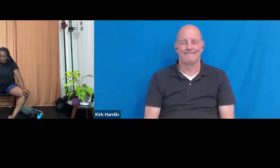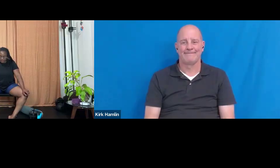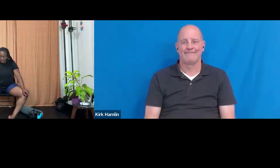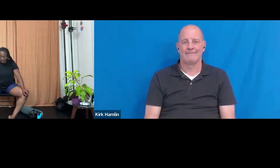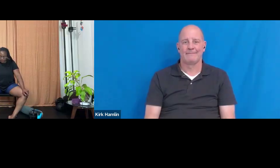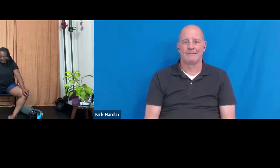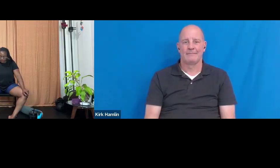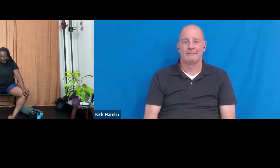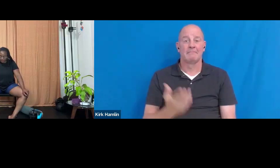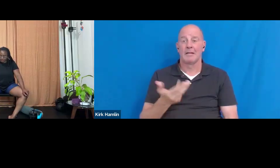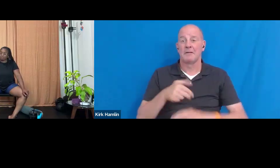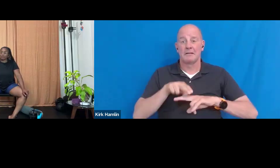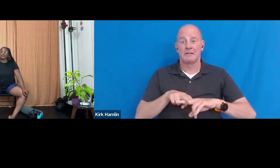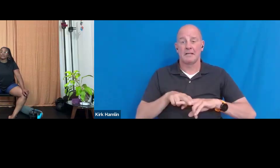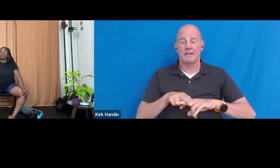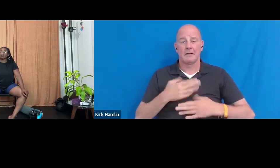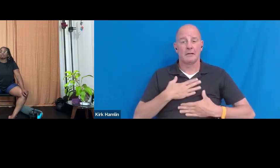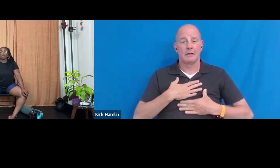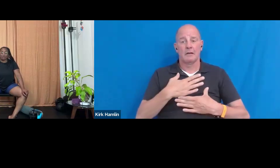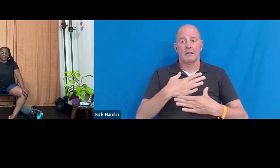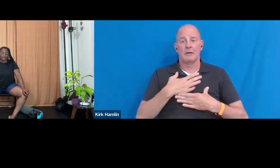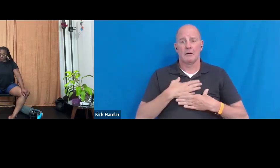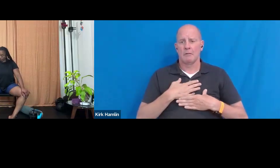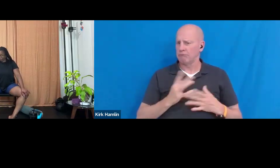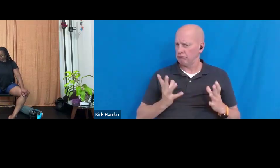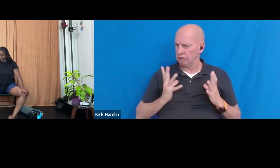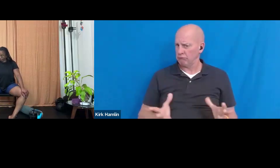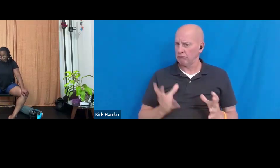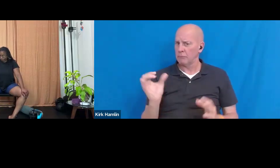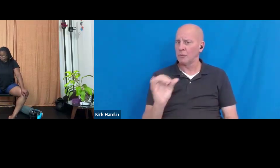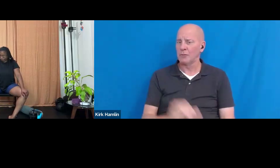Or maybe you're just sitting there and breathing. That's perfectly okay too.